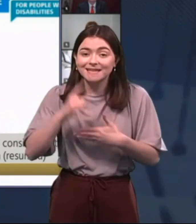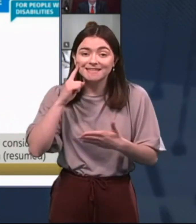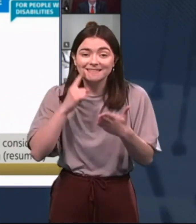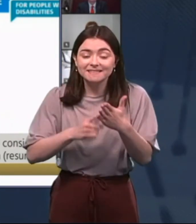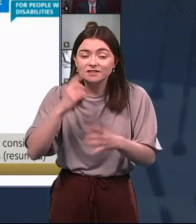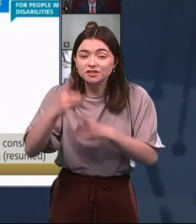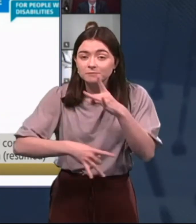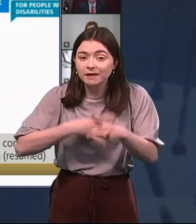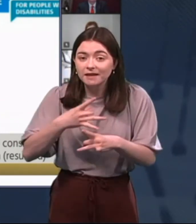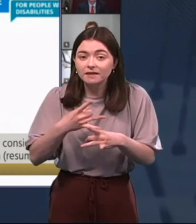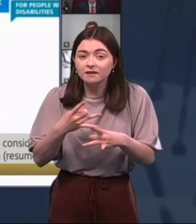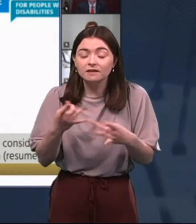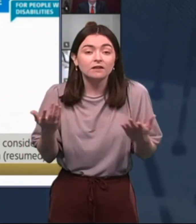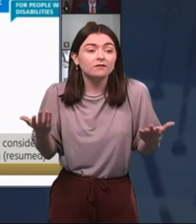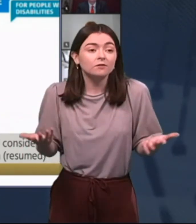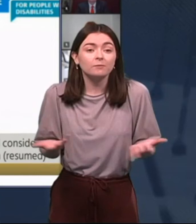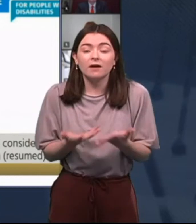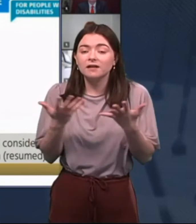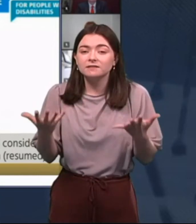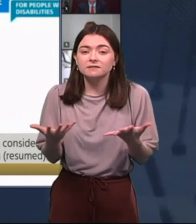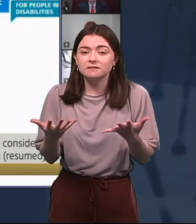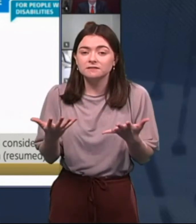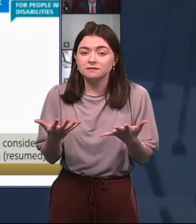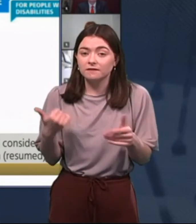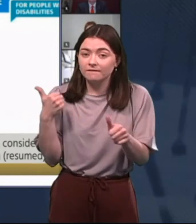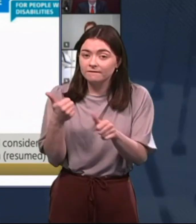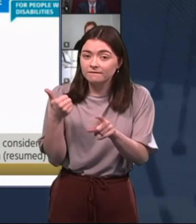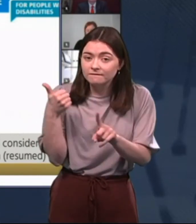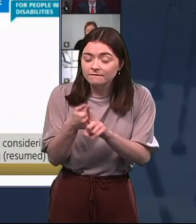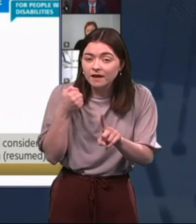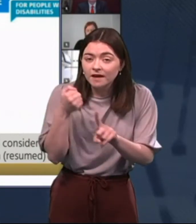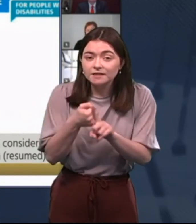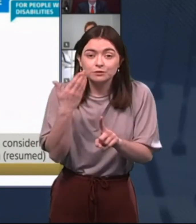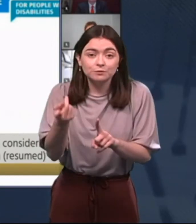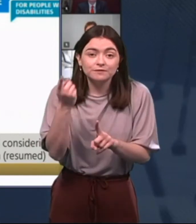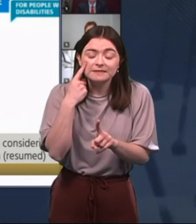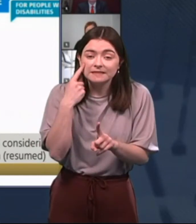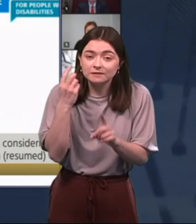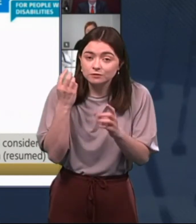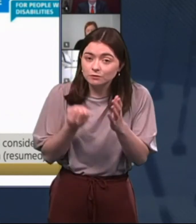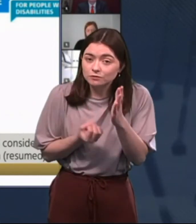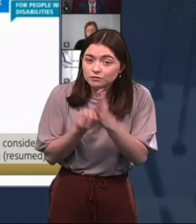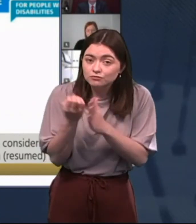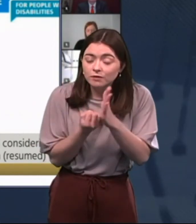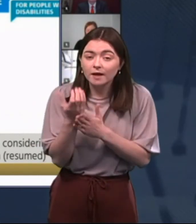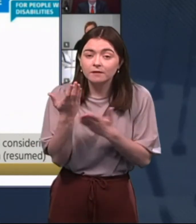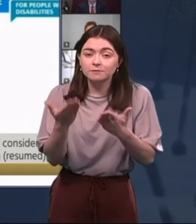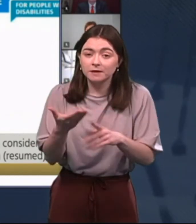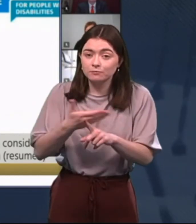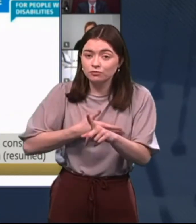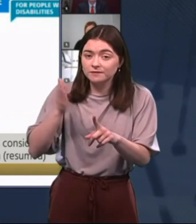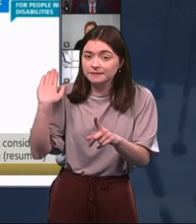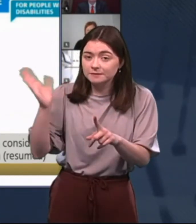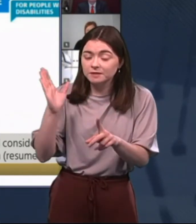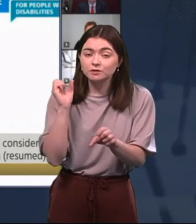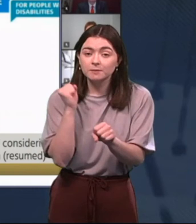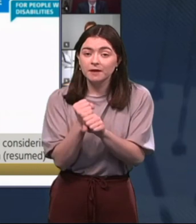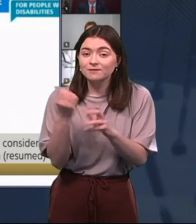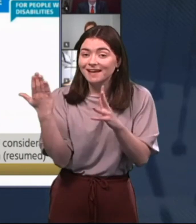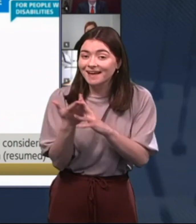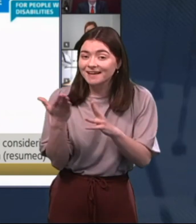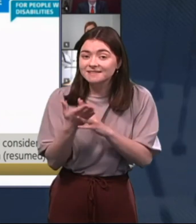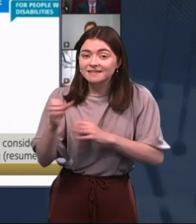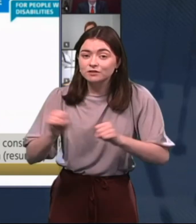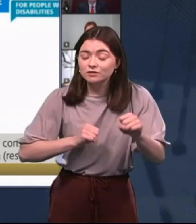making. Never mind the fight that we've already heard so well described in the previous speakers with regard to access